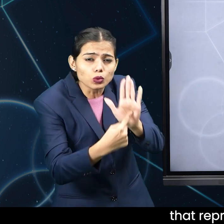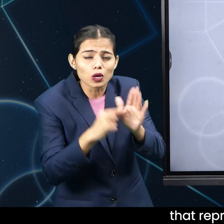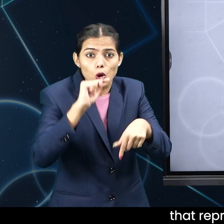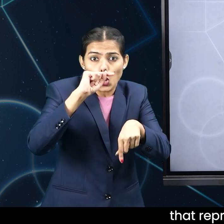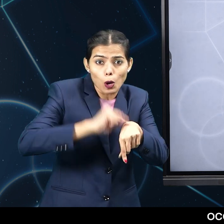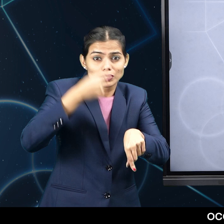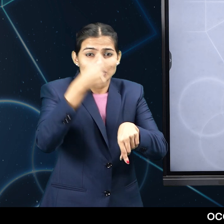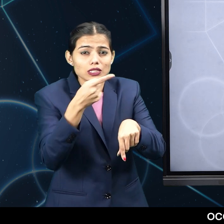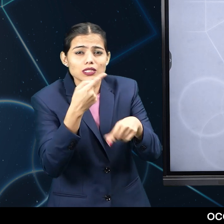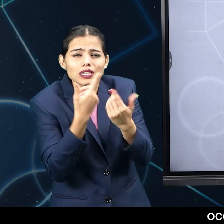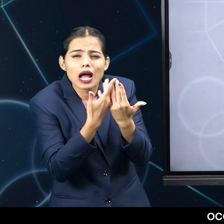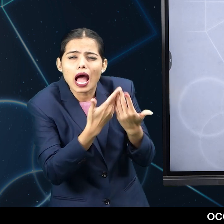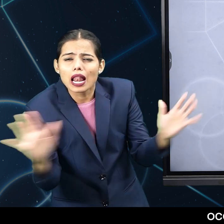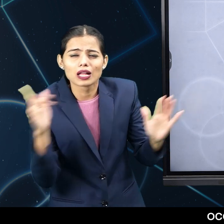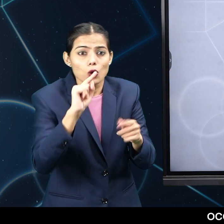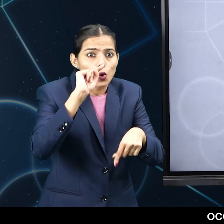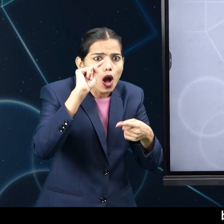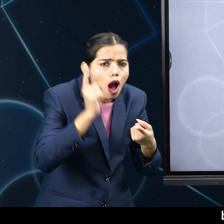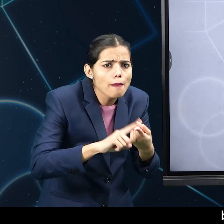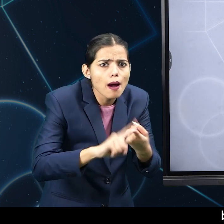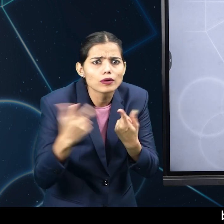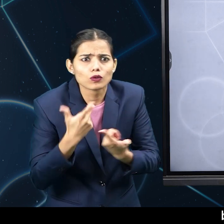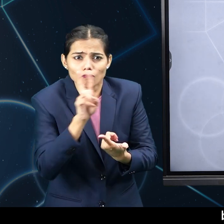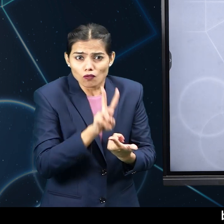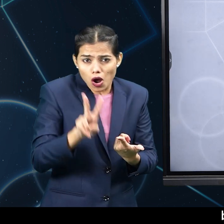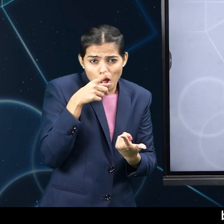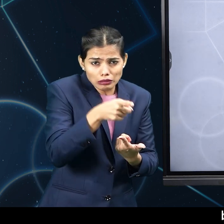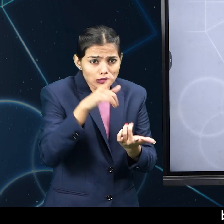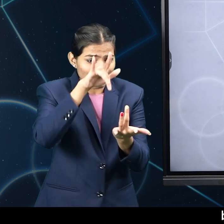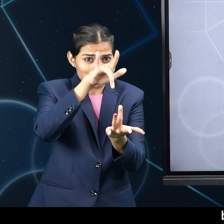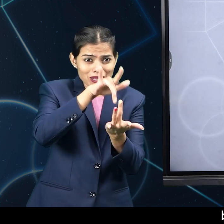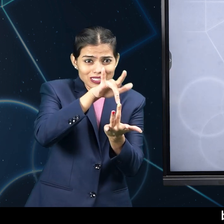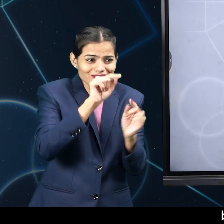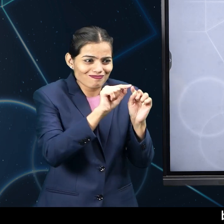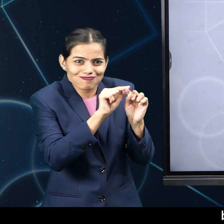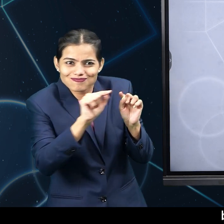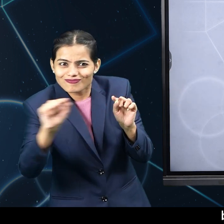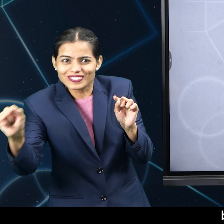an event occurring and its value lies between 0 and 1.